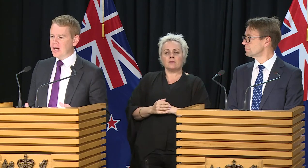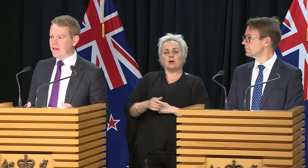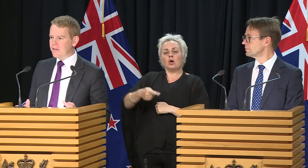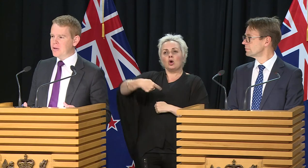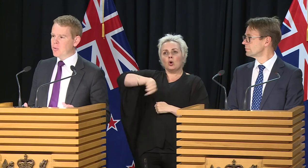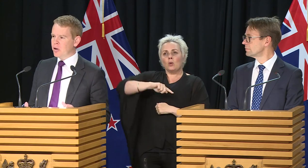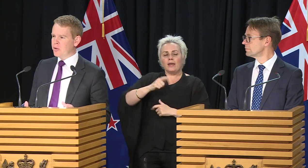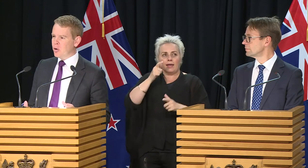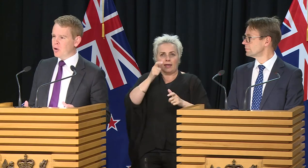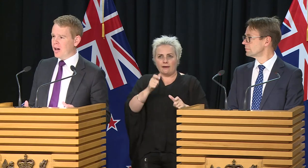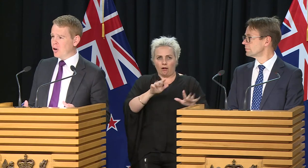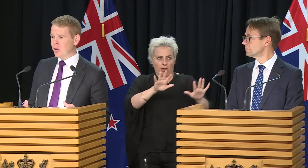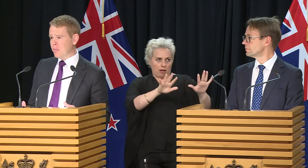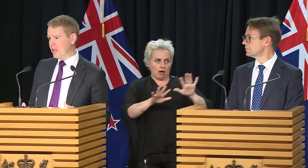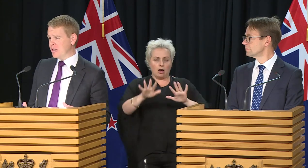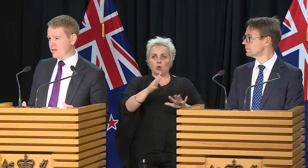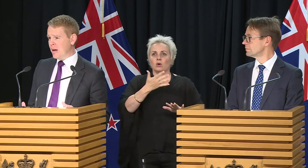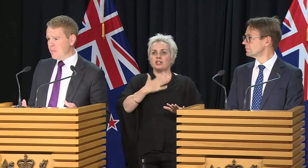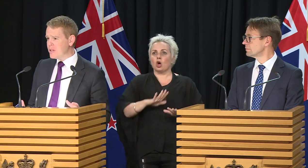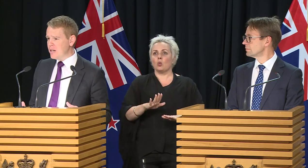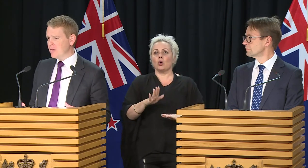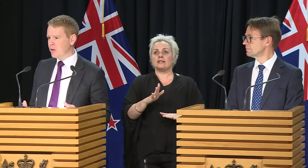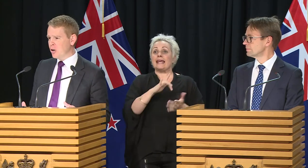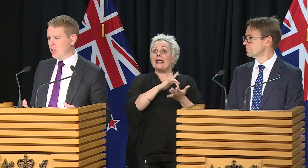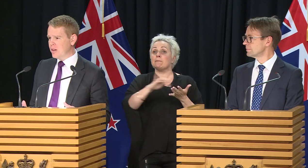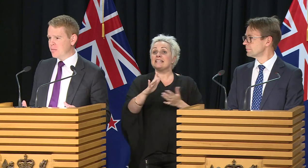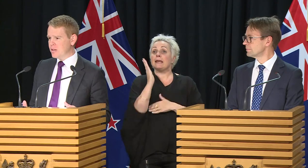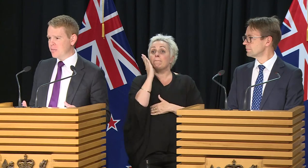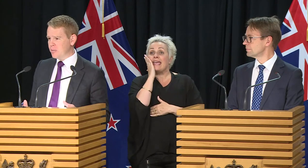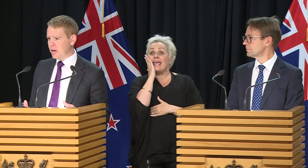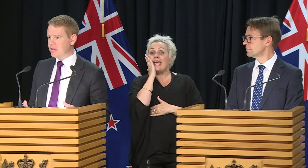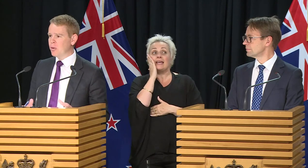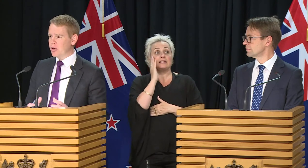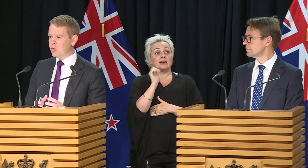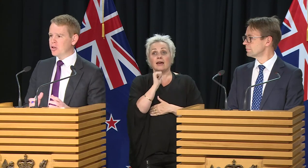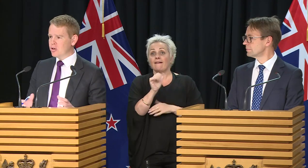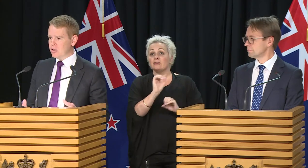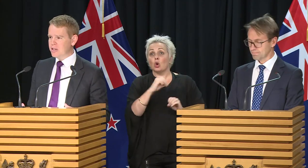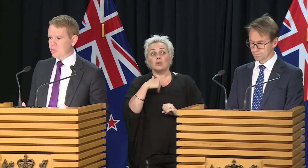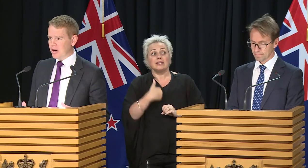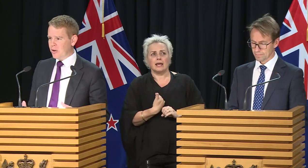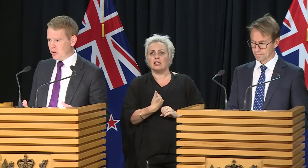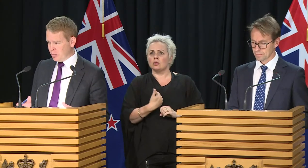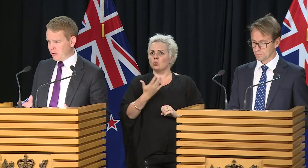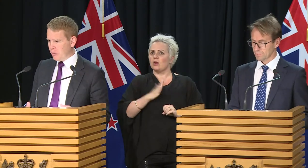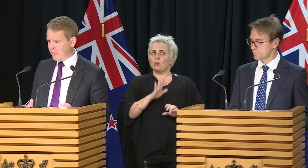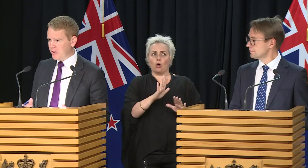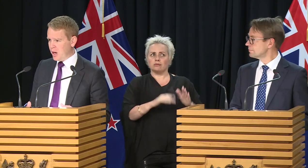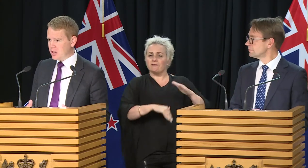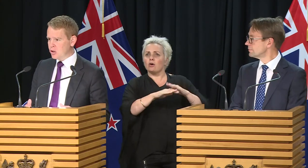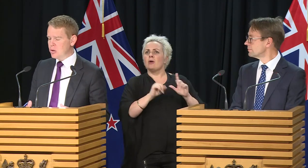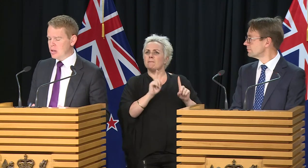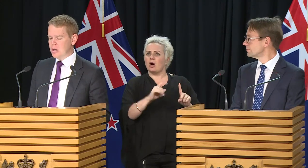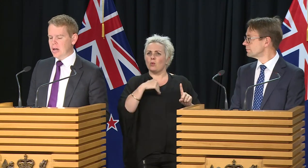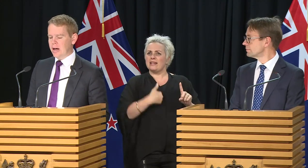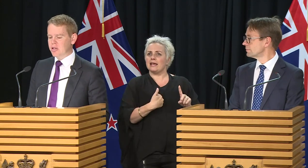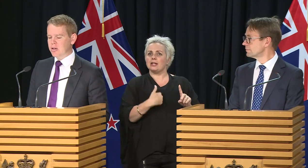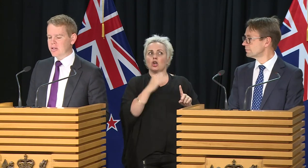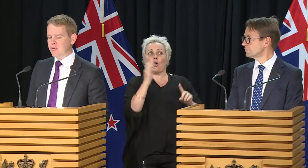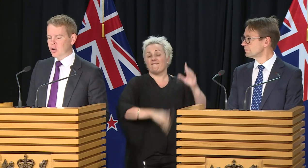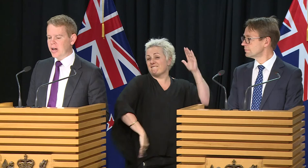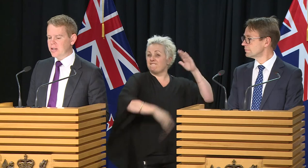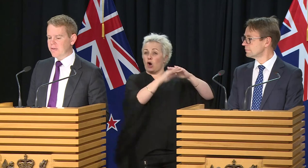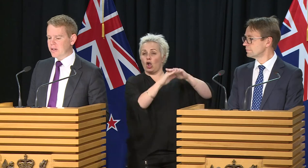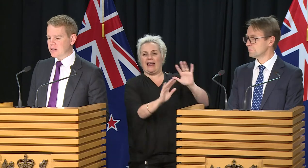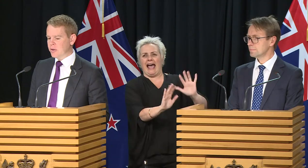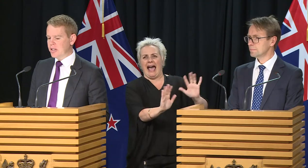manage carefully. We don't want to have a whole lot of beds empty if we don't need them to be empty, but we also do need to allow a little bit of a buffer there too. So